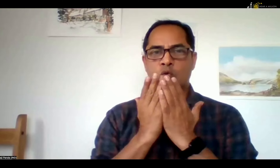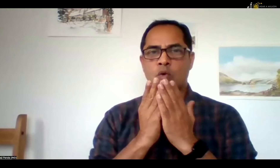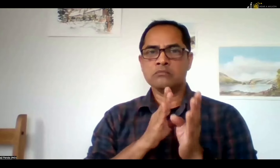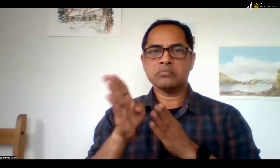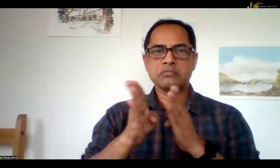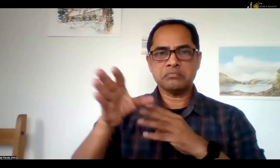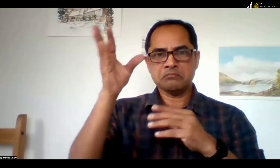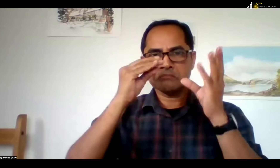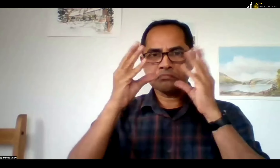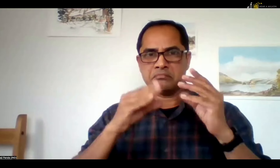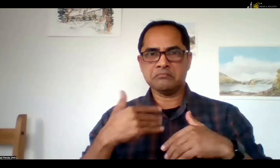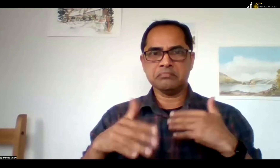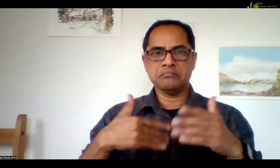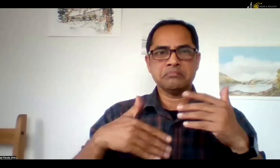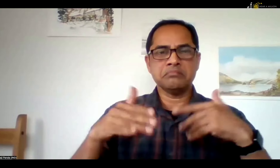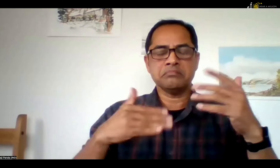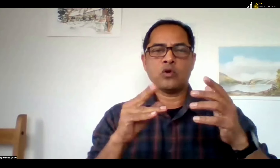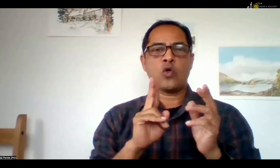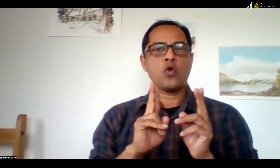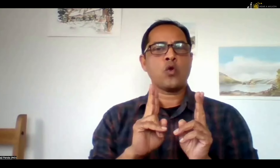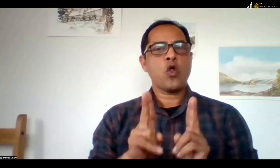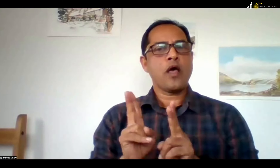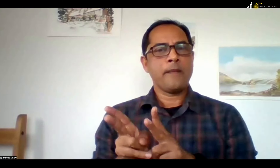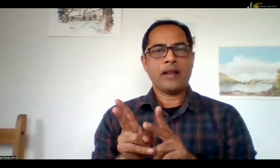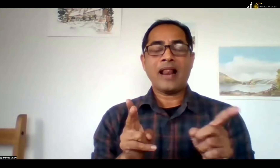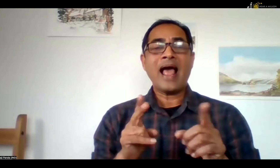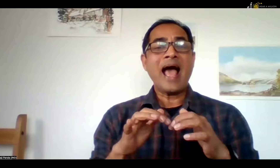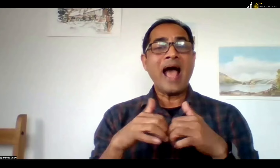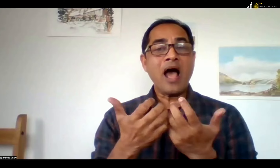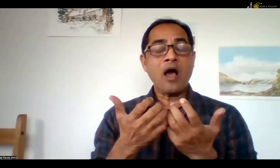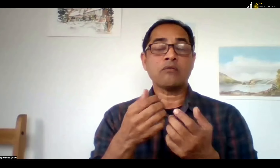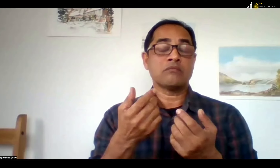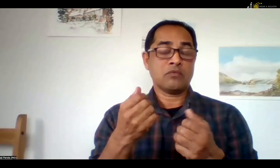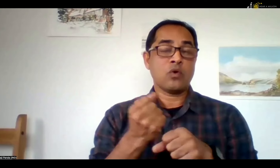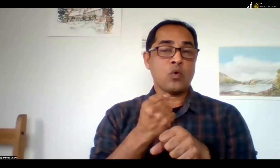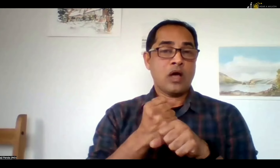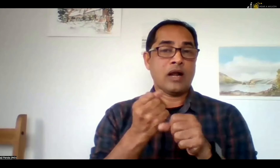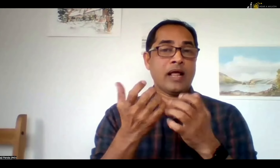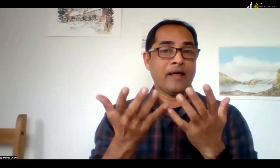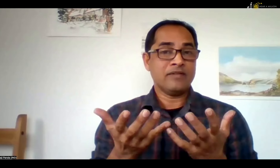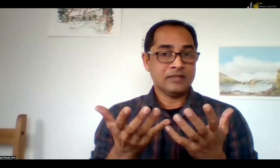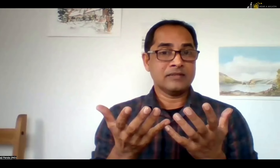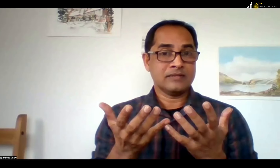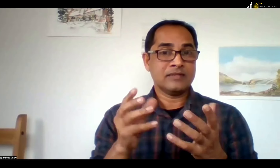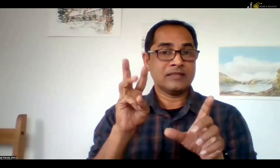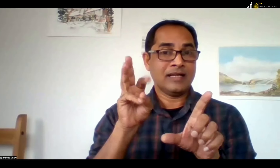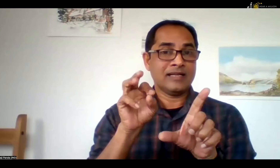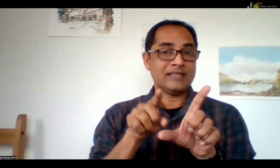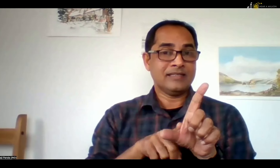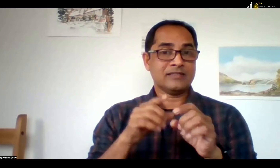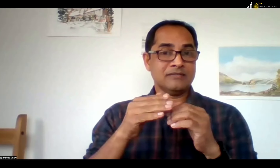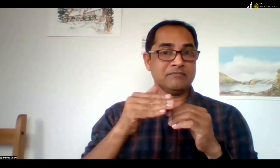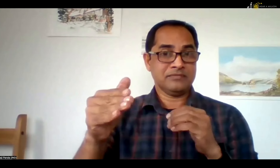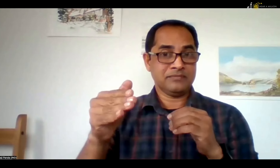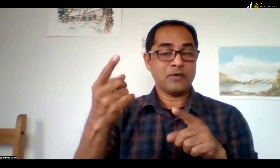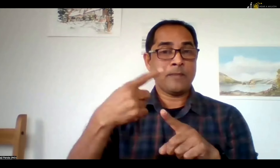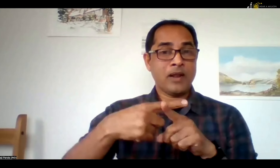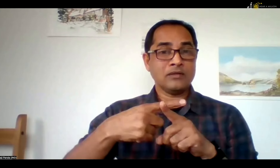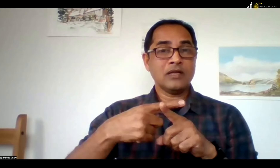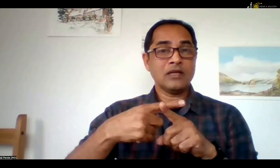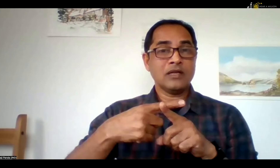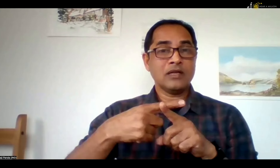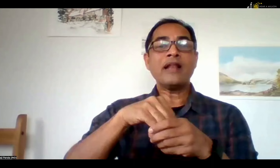normal education, normal college, be able to go to any educational institute. But how do we get it? It's